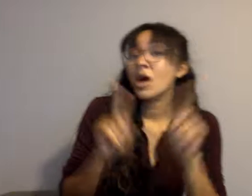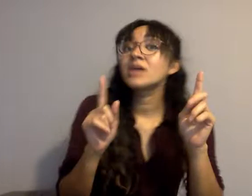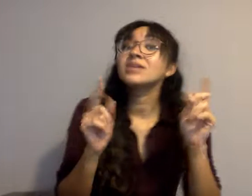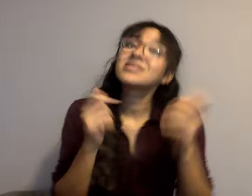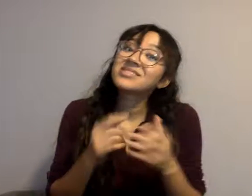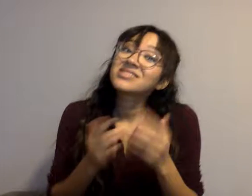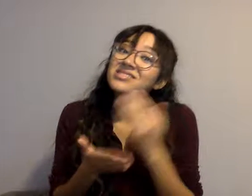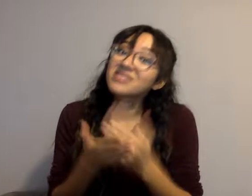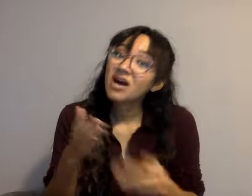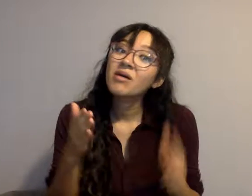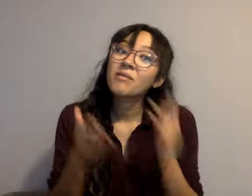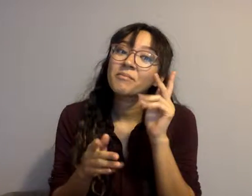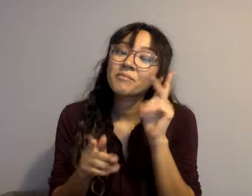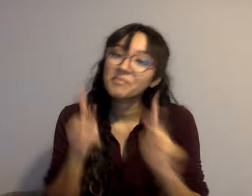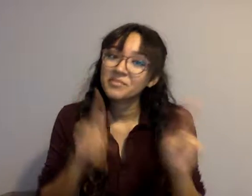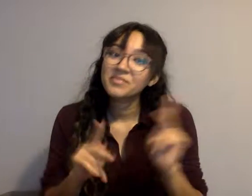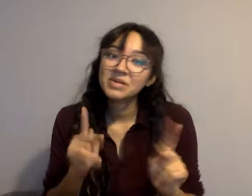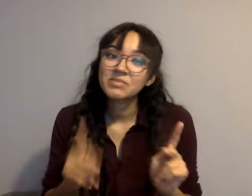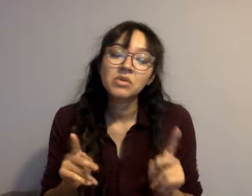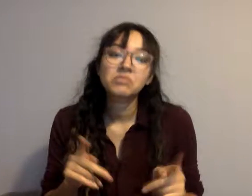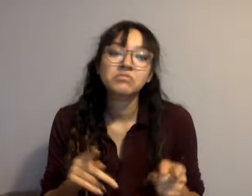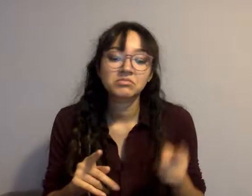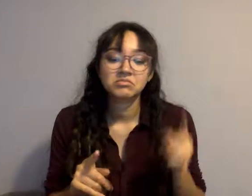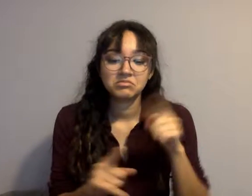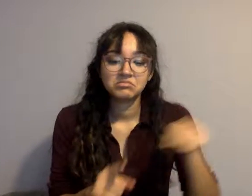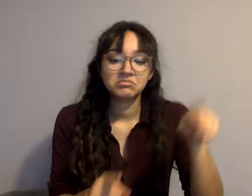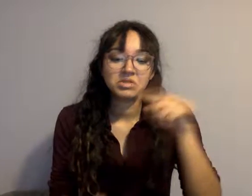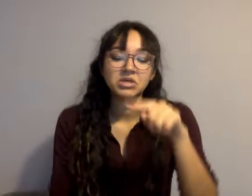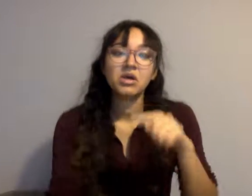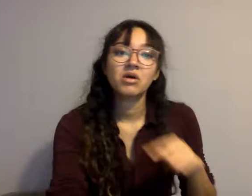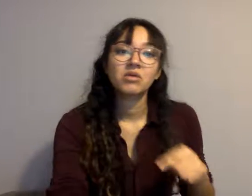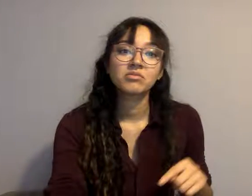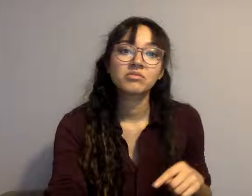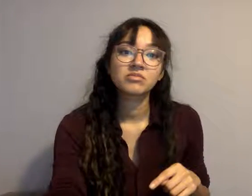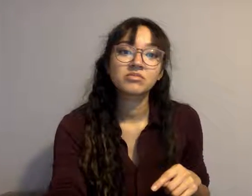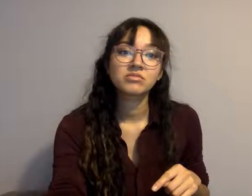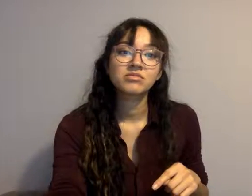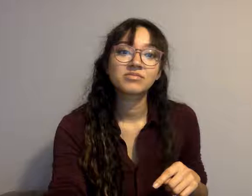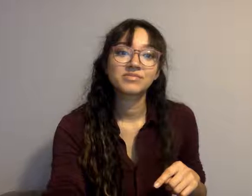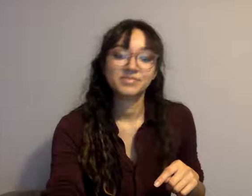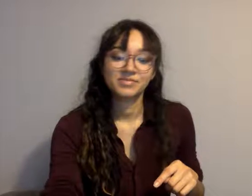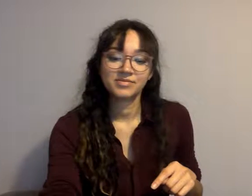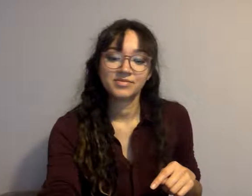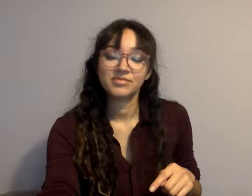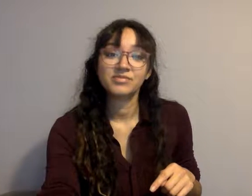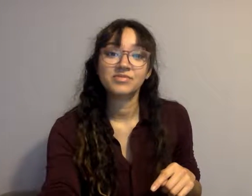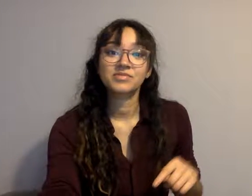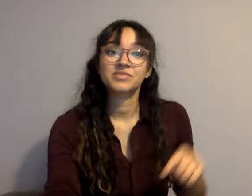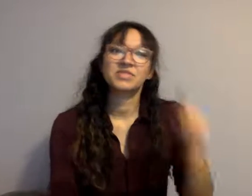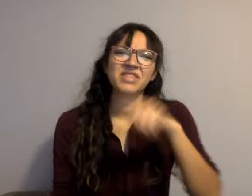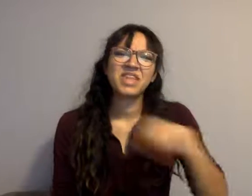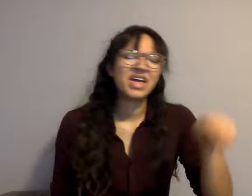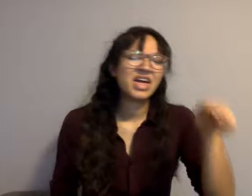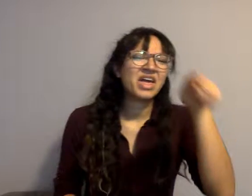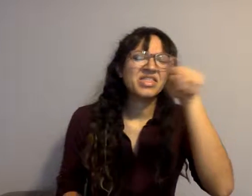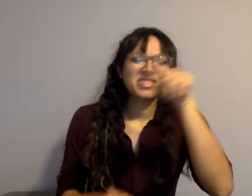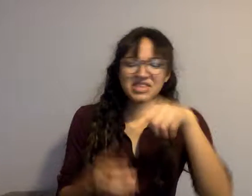Ellen, and all these women had one thing in common. They were comedians. So I became a comic.